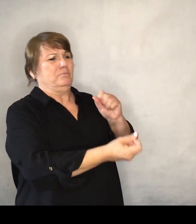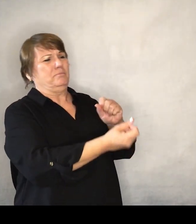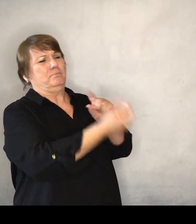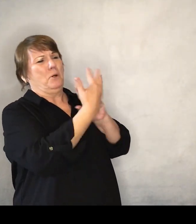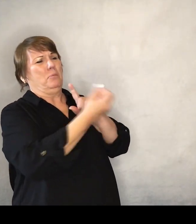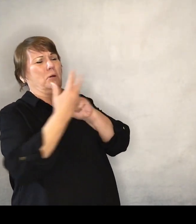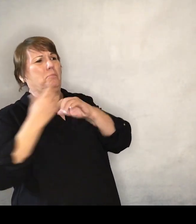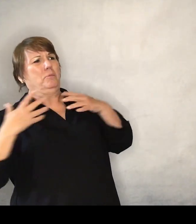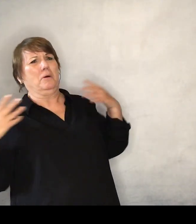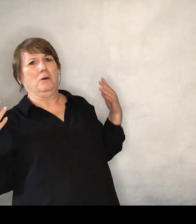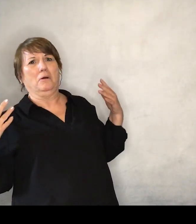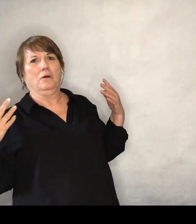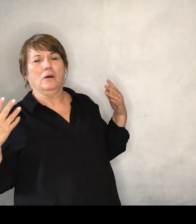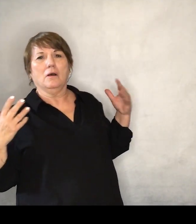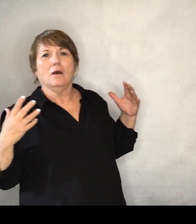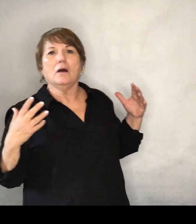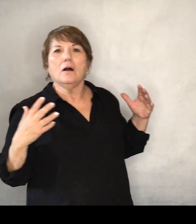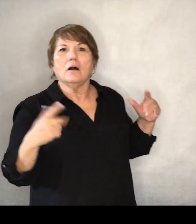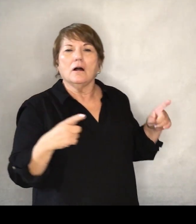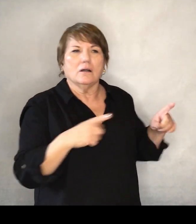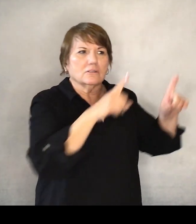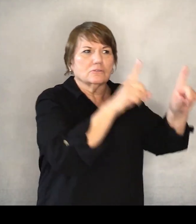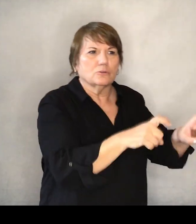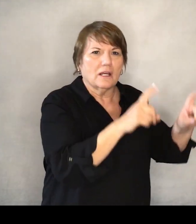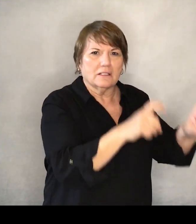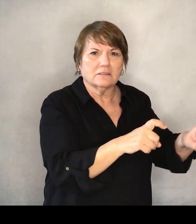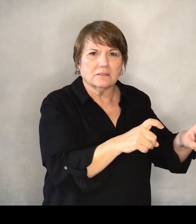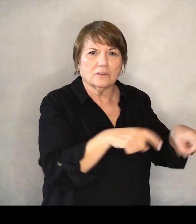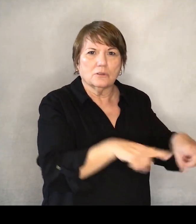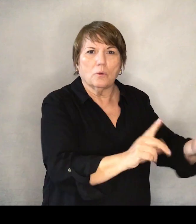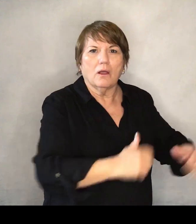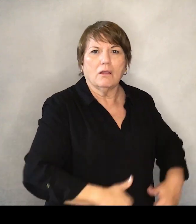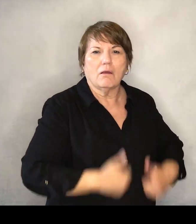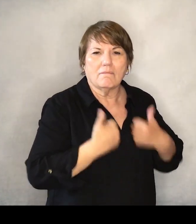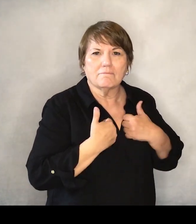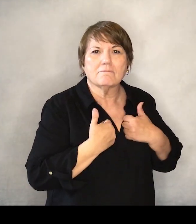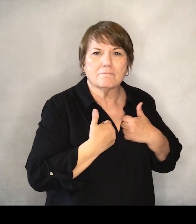through its inevitable trials and tribulations.